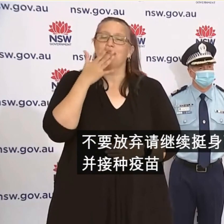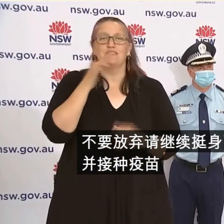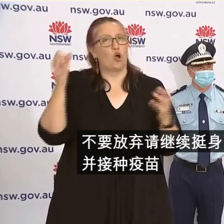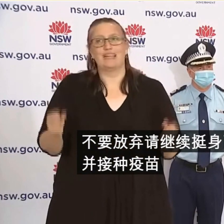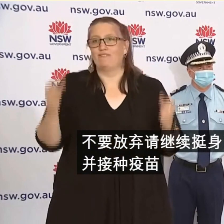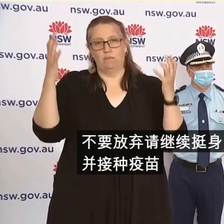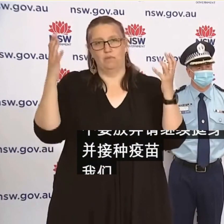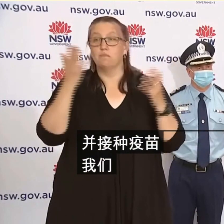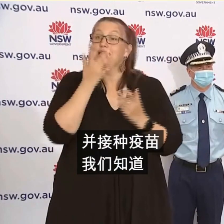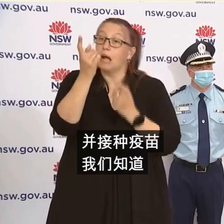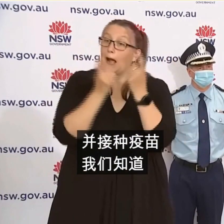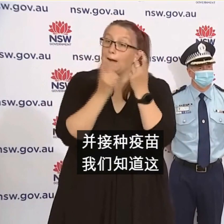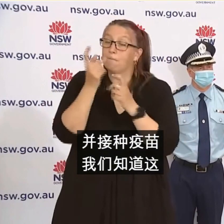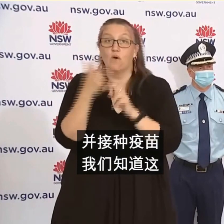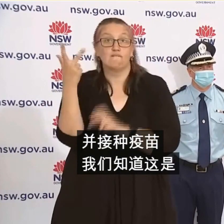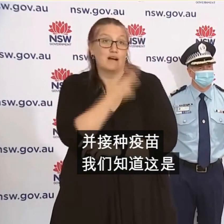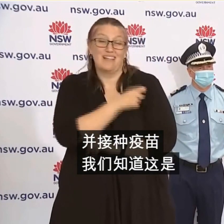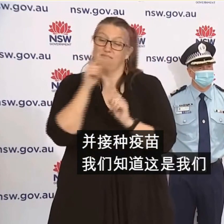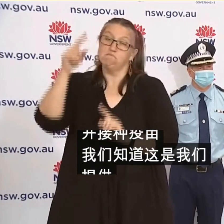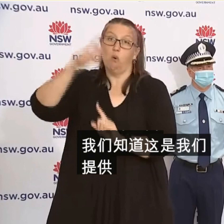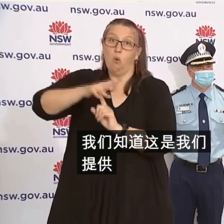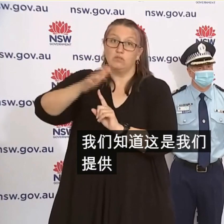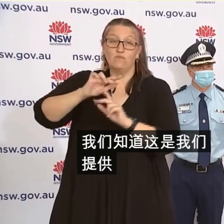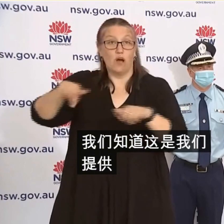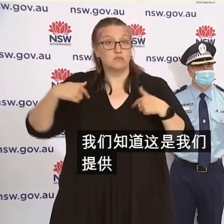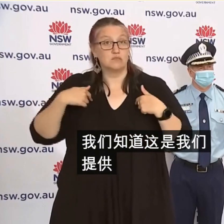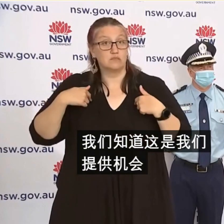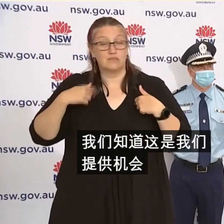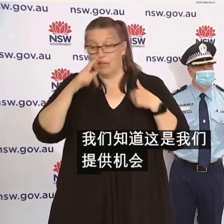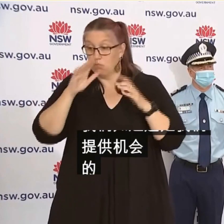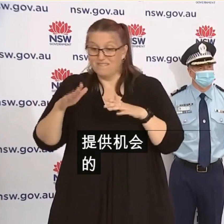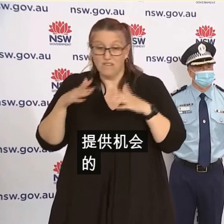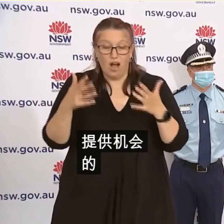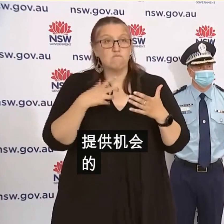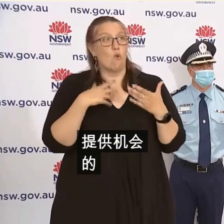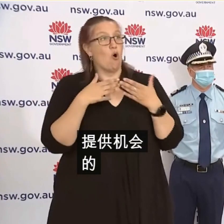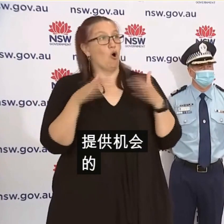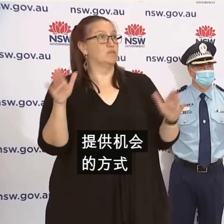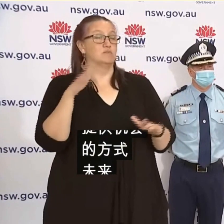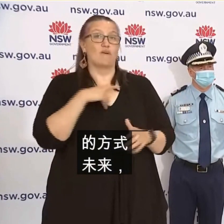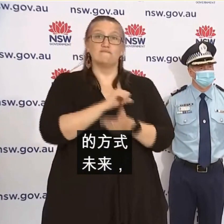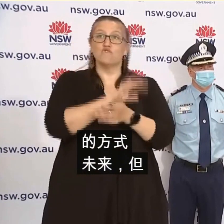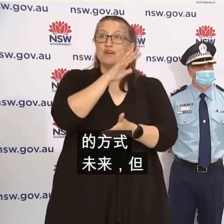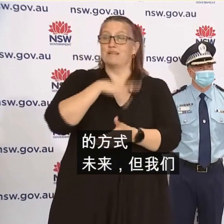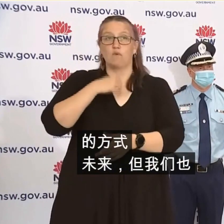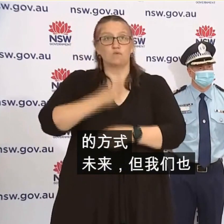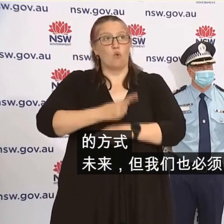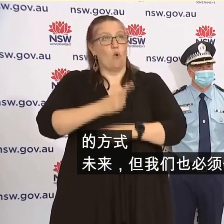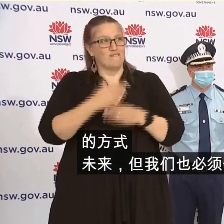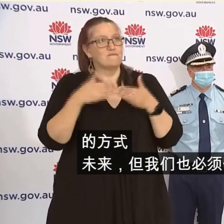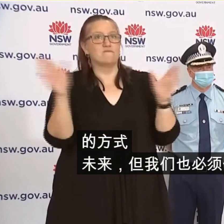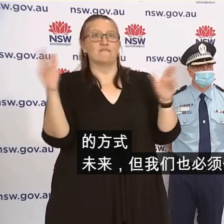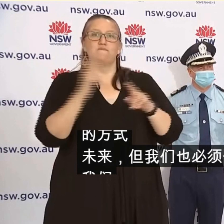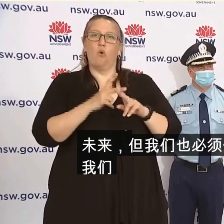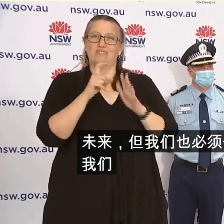getting vaccinated. We know that is the way for us to provide that opportunity for greater freedom to living with Delta into the future, but we